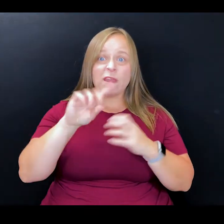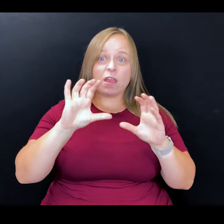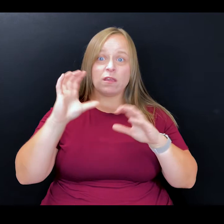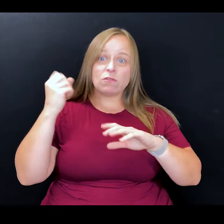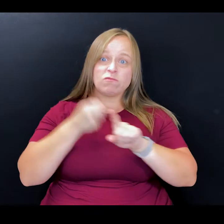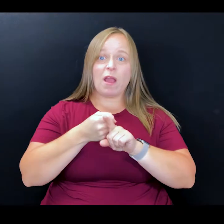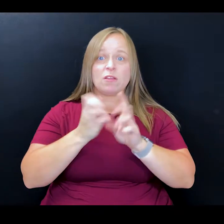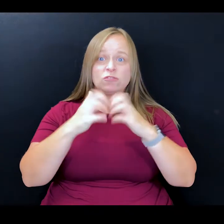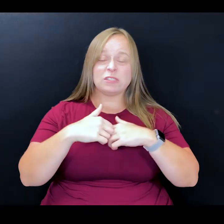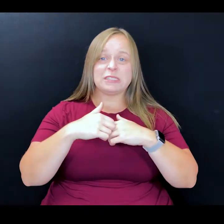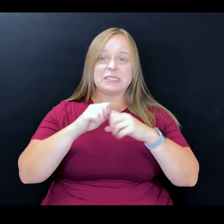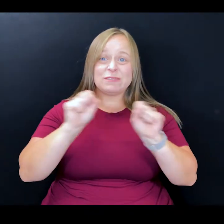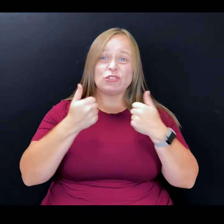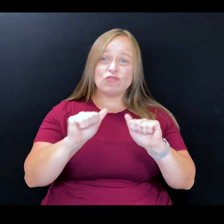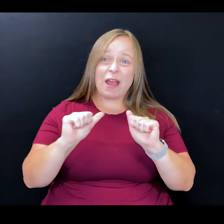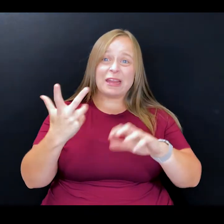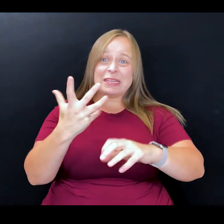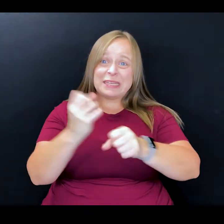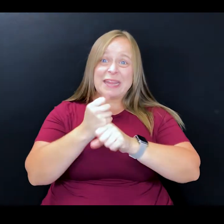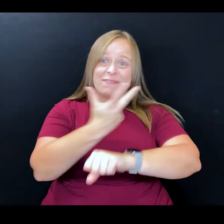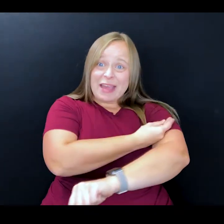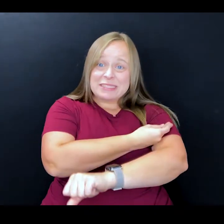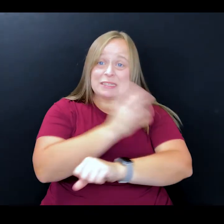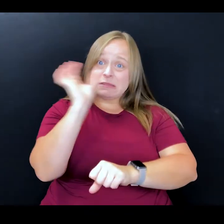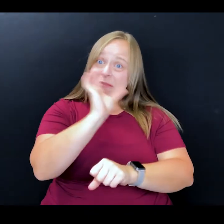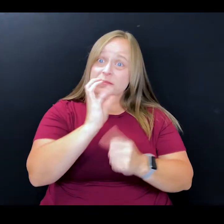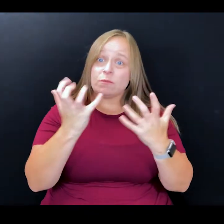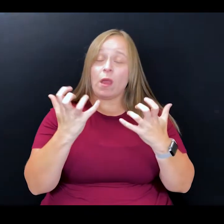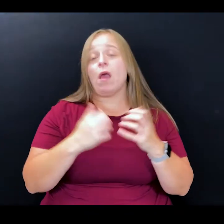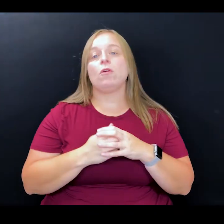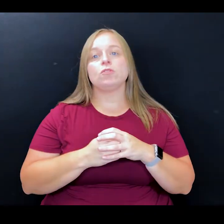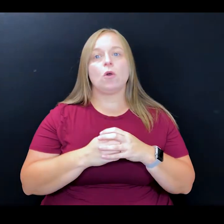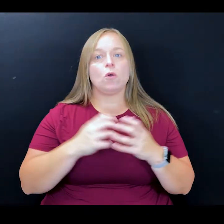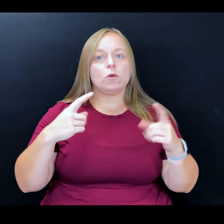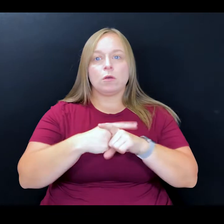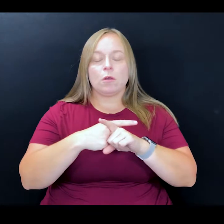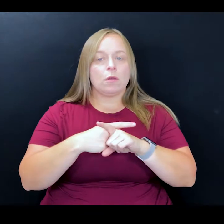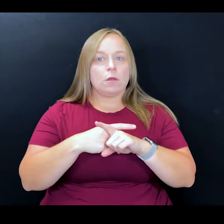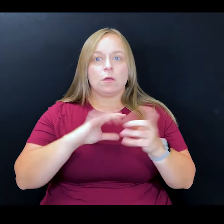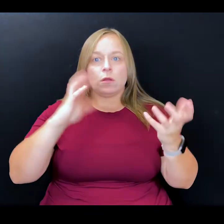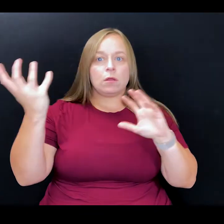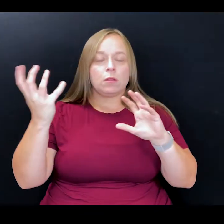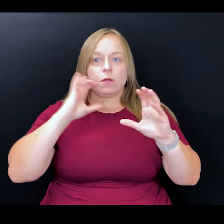the system, basically trying to get the vaccine. And so there was a big